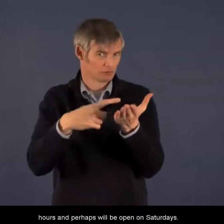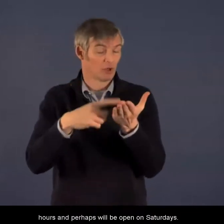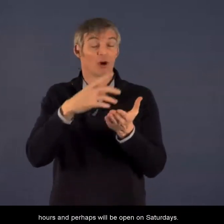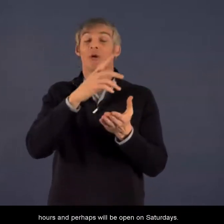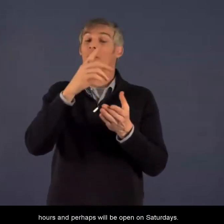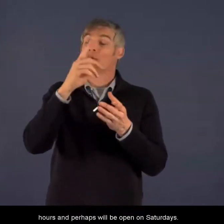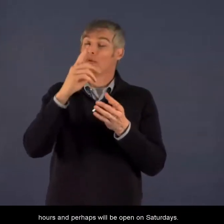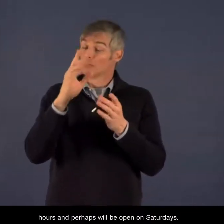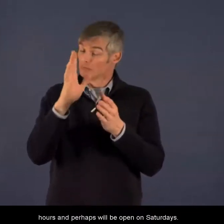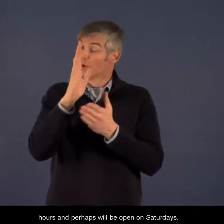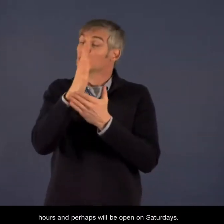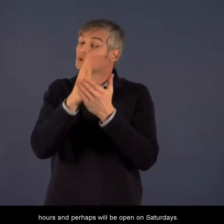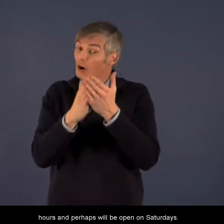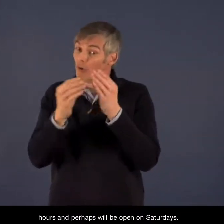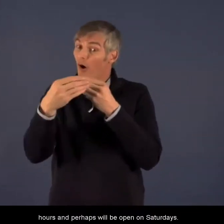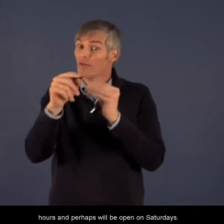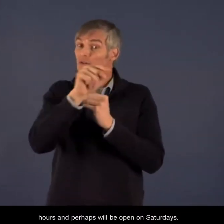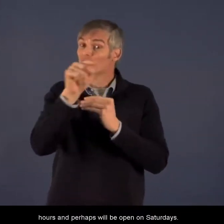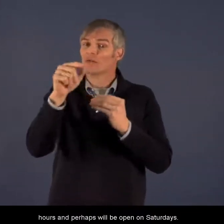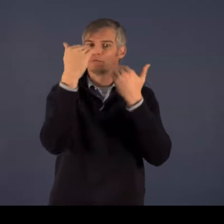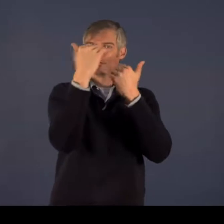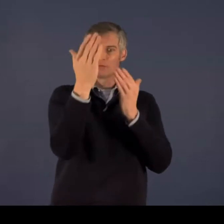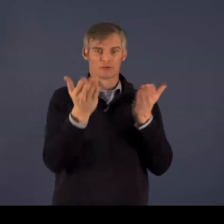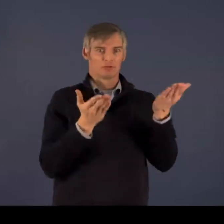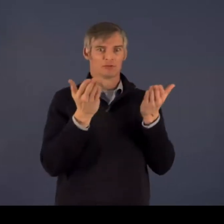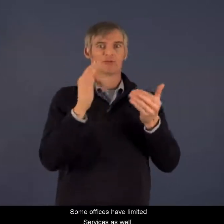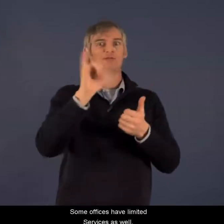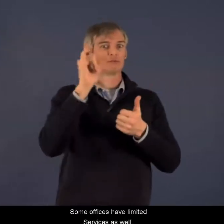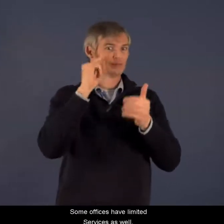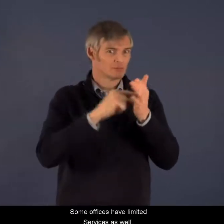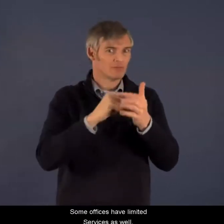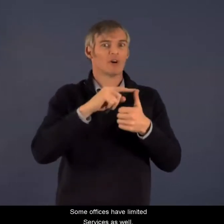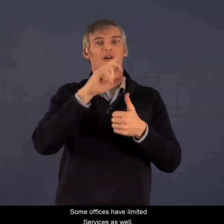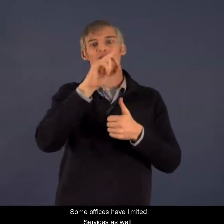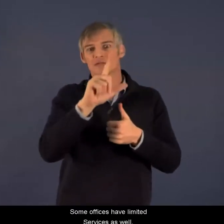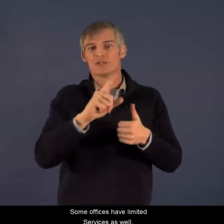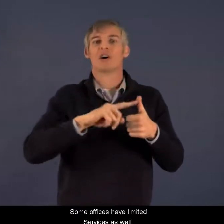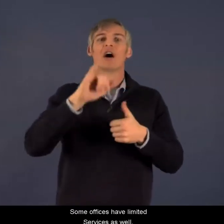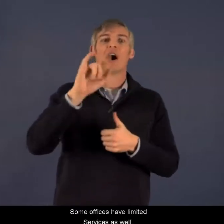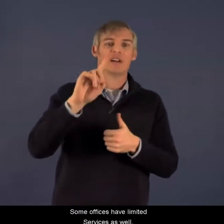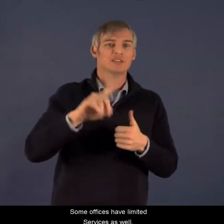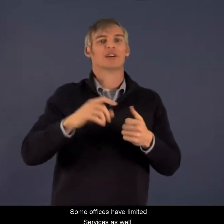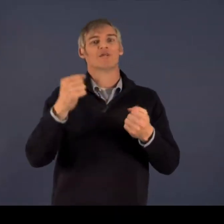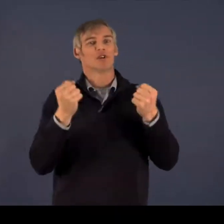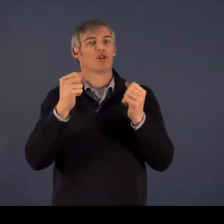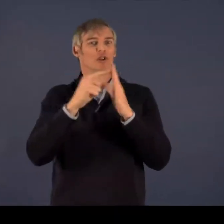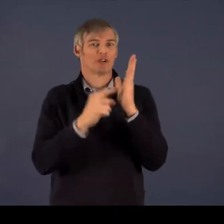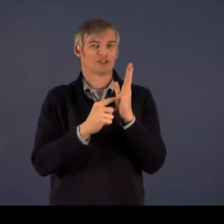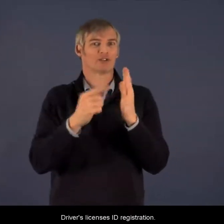hours and perhaps will be open on Saturdays. Some offices have limited services as well for